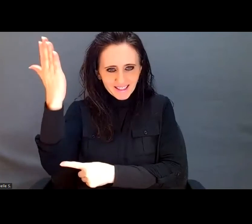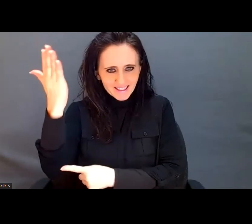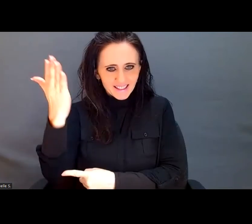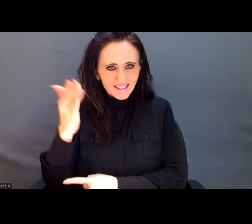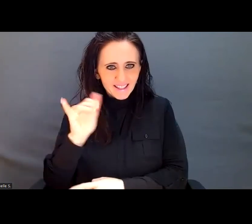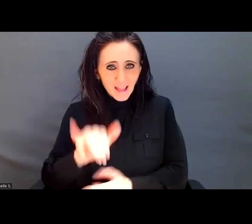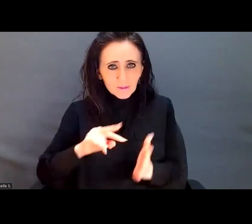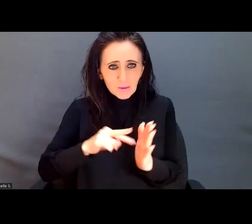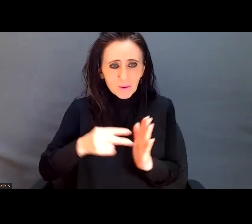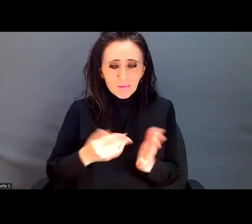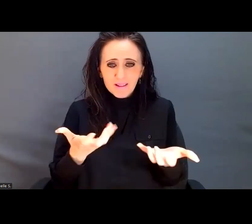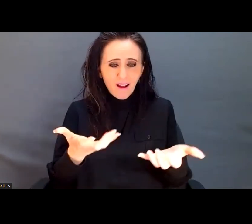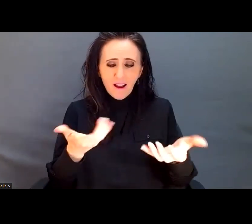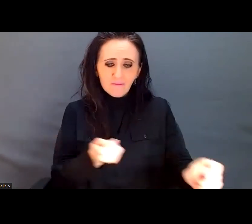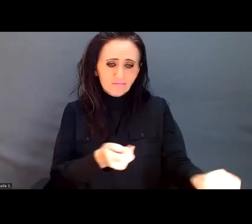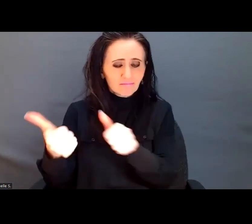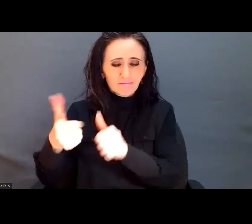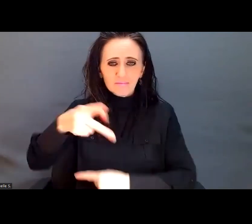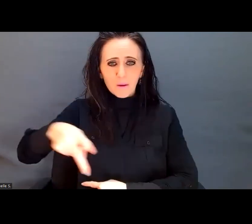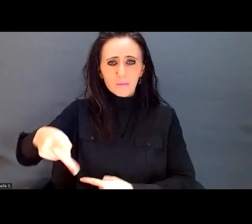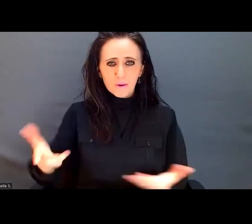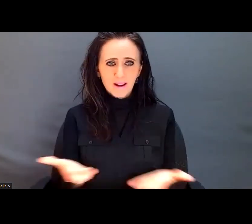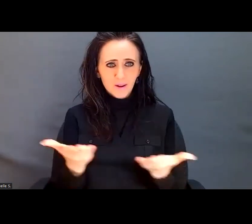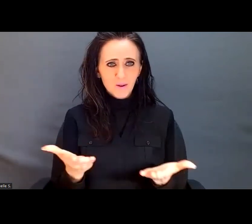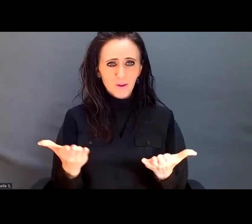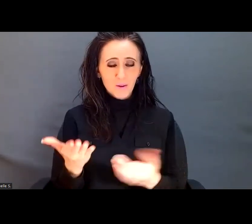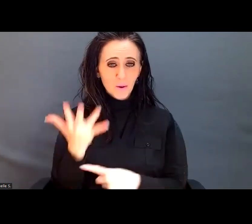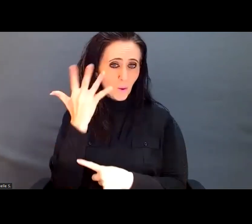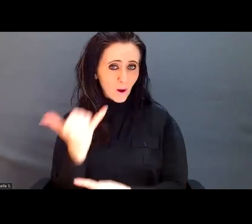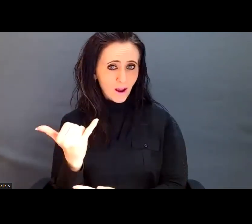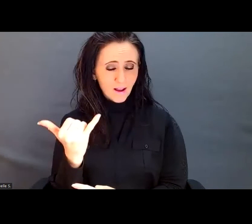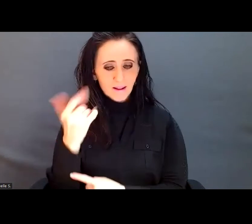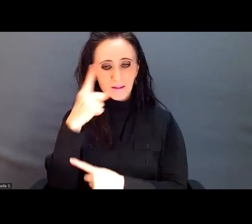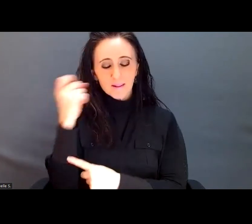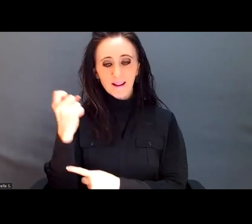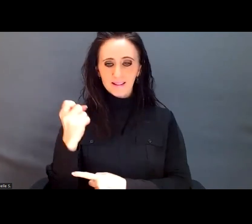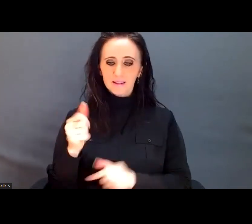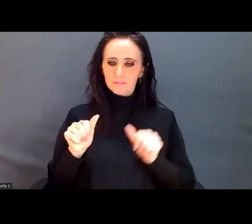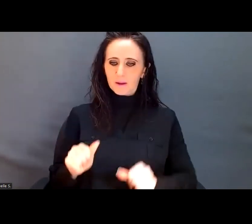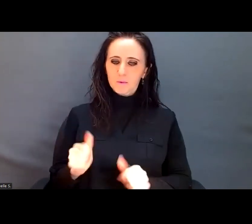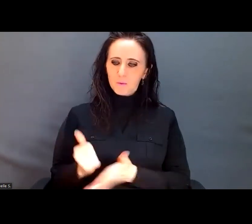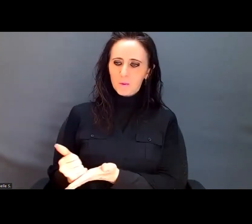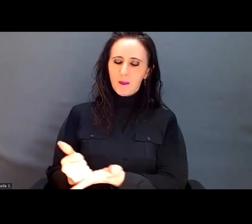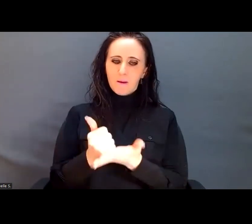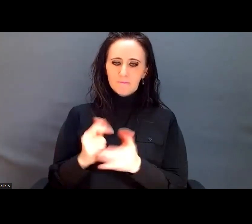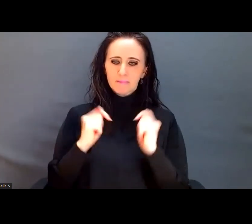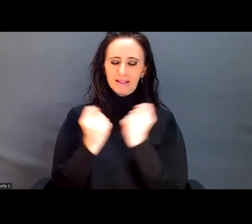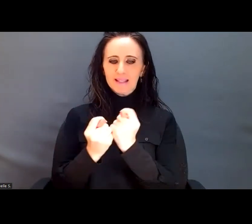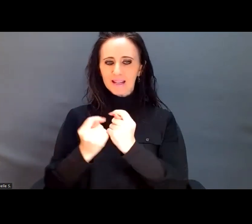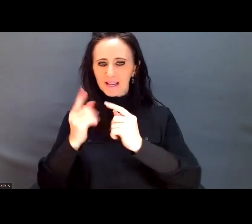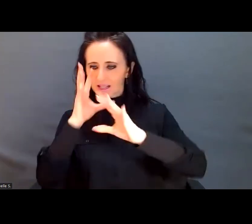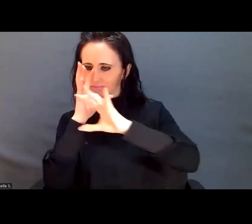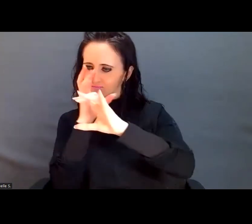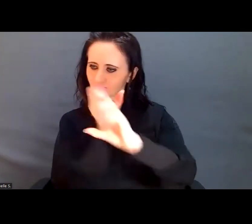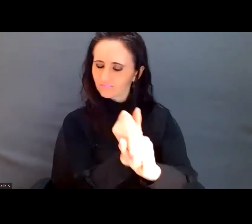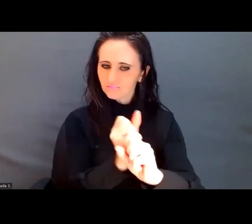want to help your team as well as yourself perhaps fine tune going forward is, what do